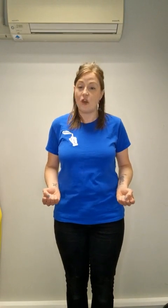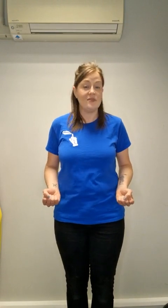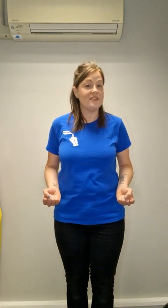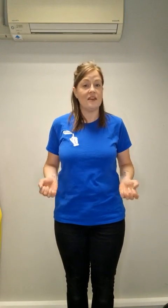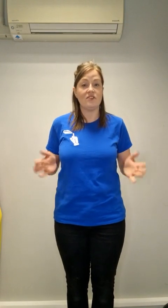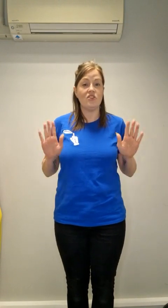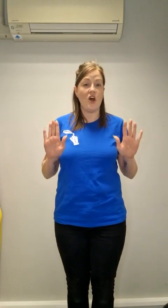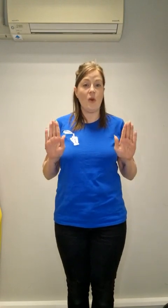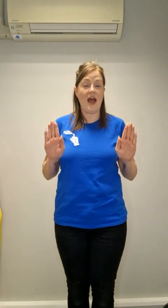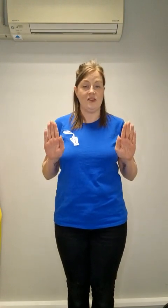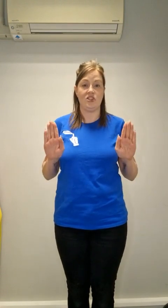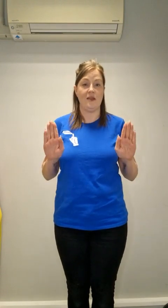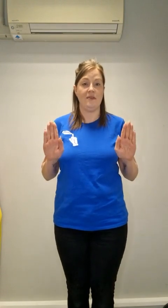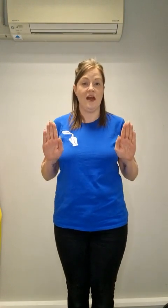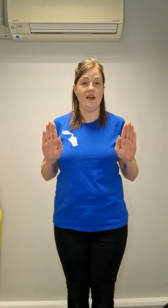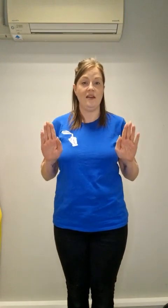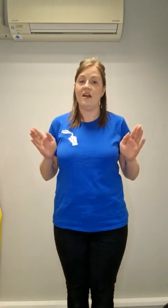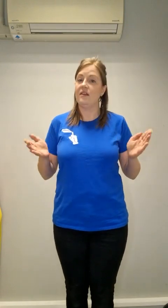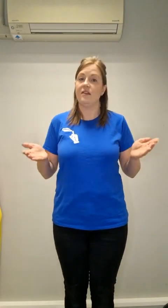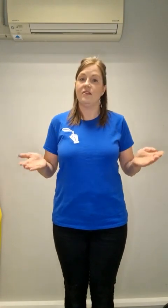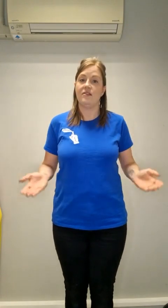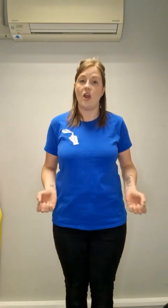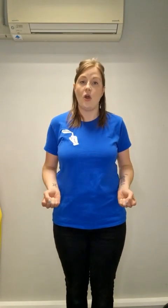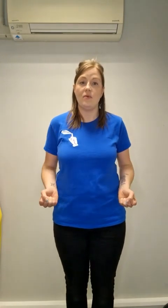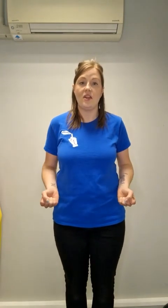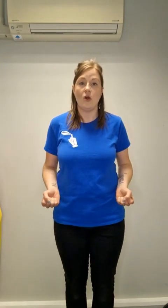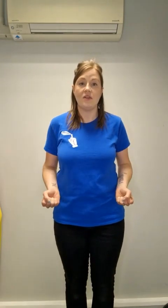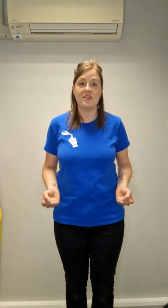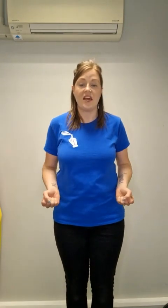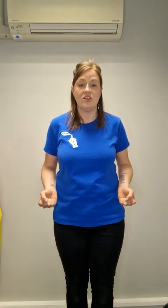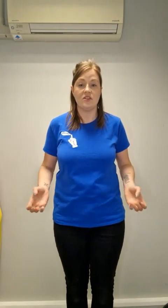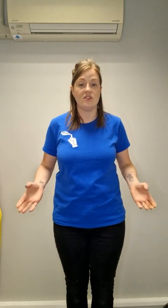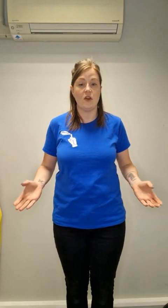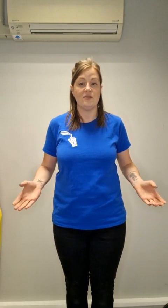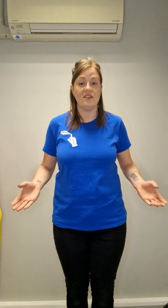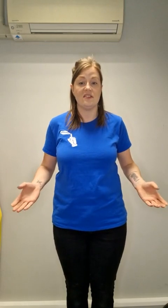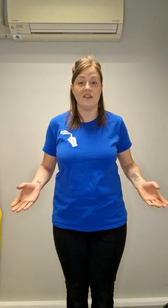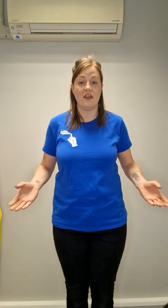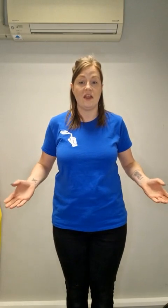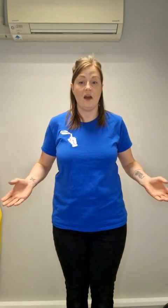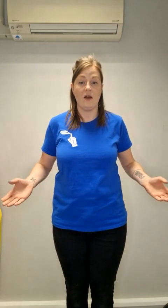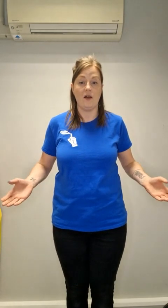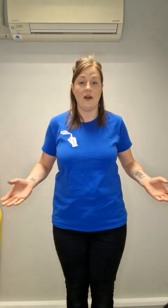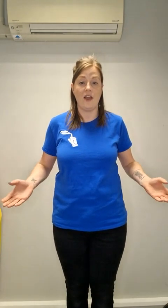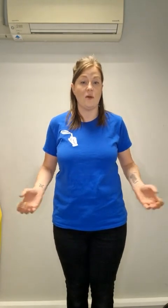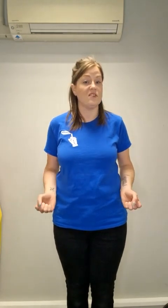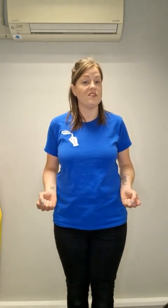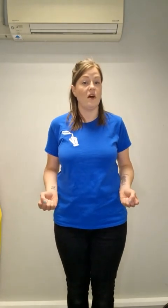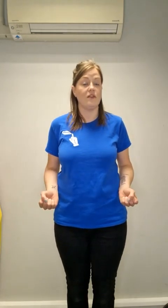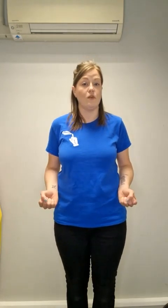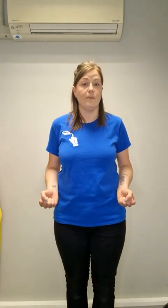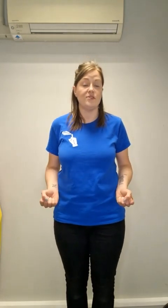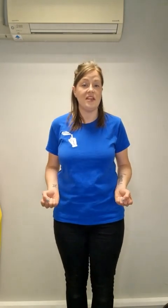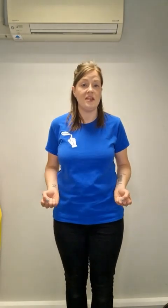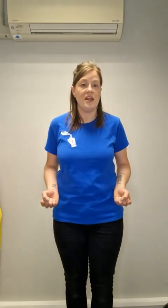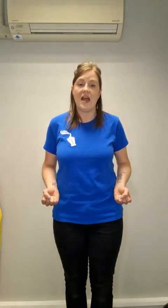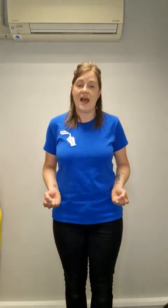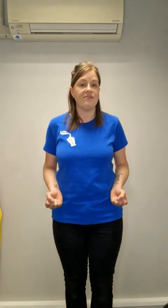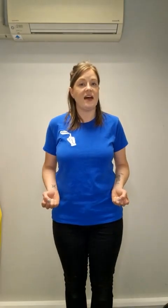Notice there is no hand shape there. The only orientation denoted is that they are held at the side of your body, and that's